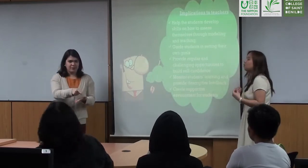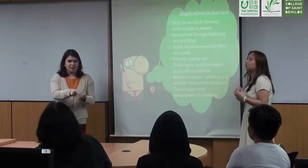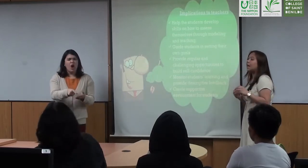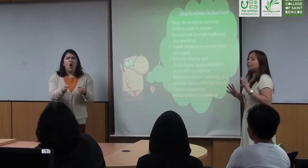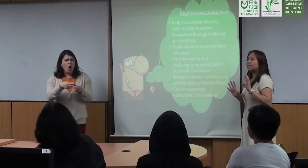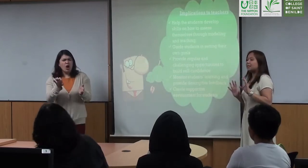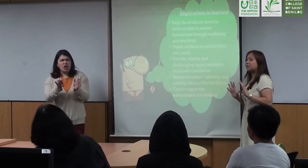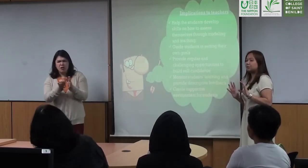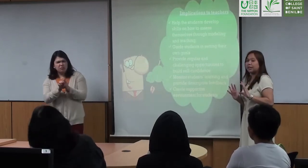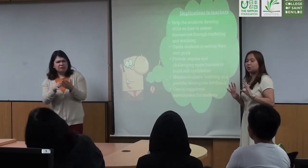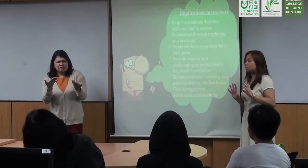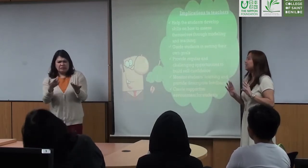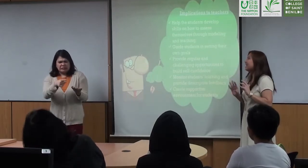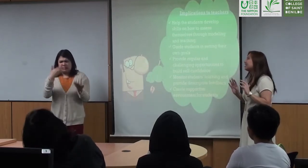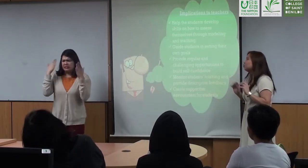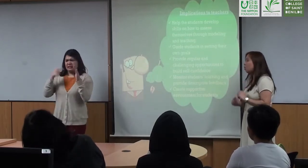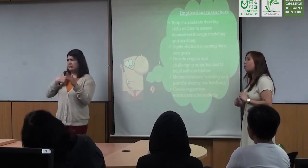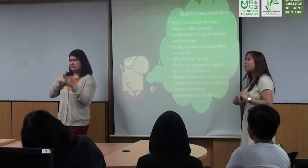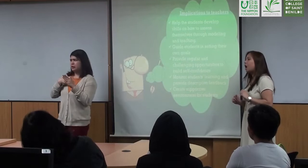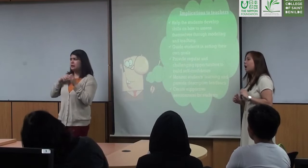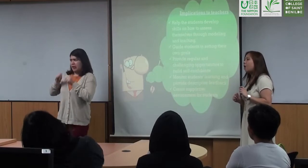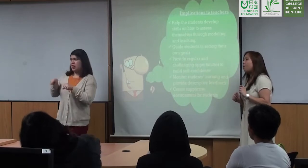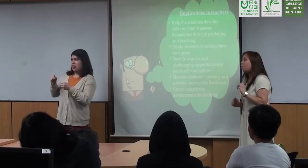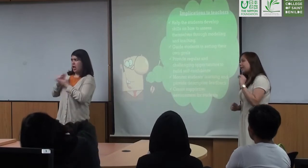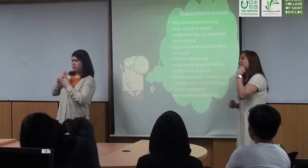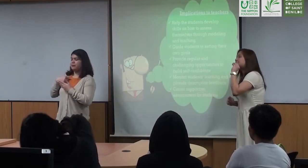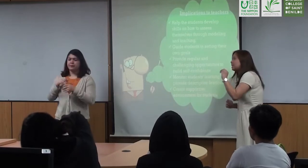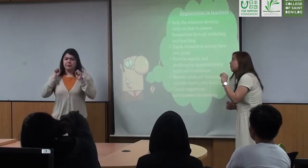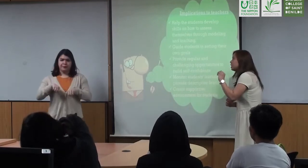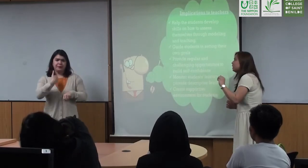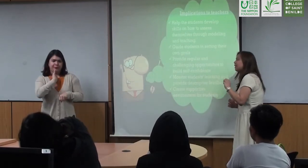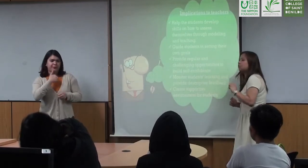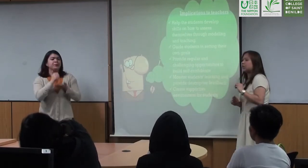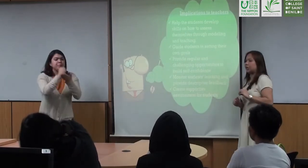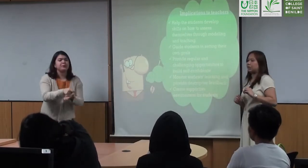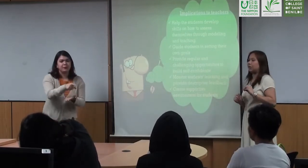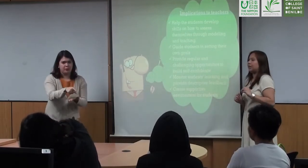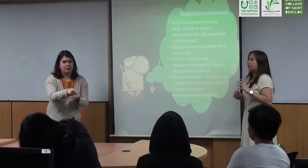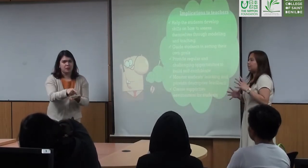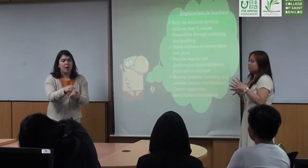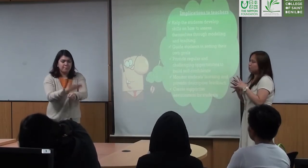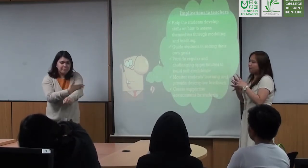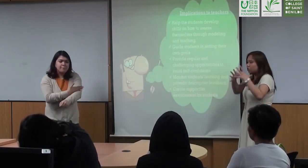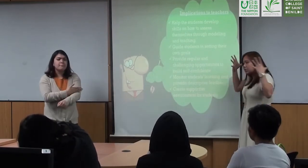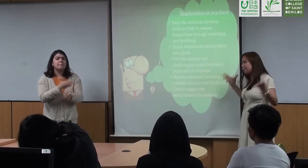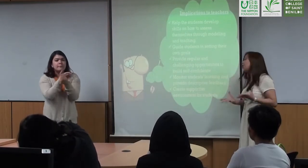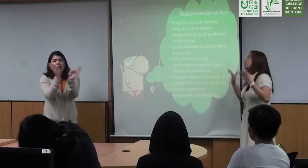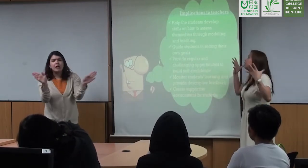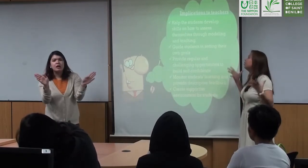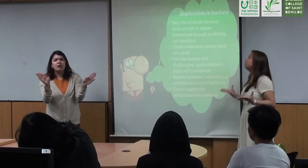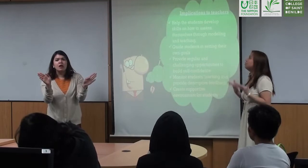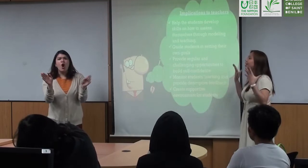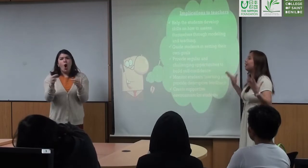his or her goal, then the student wouldn't know what does he or she need to learn. So